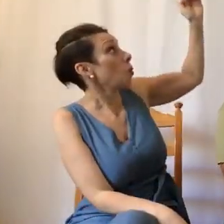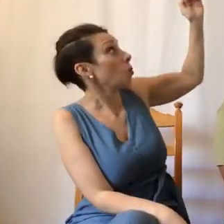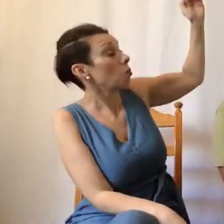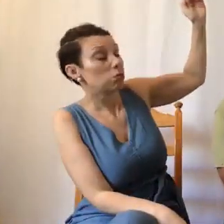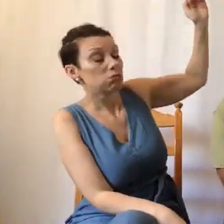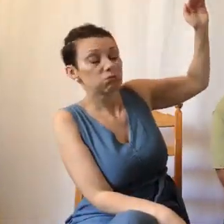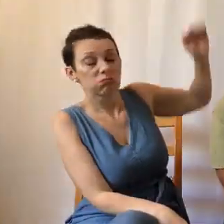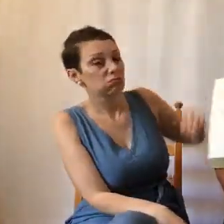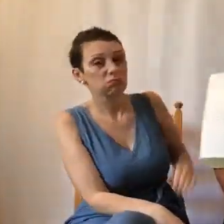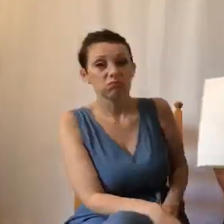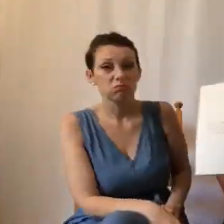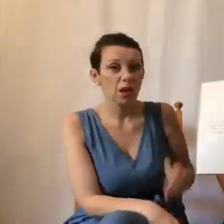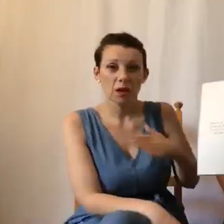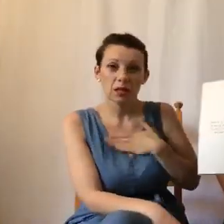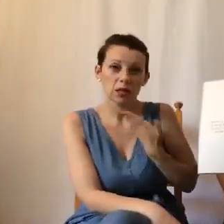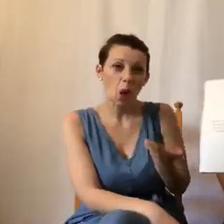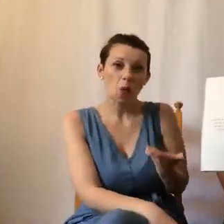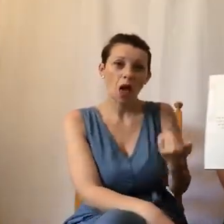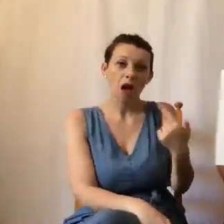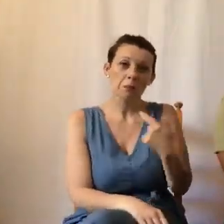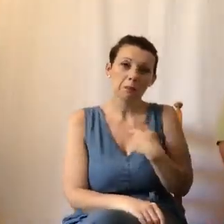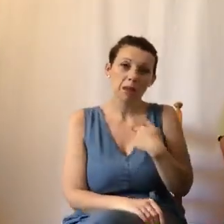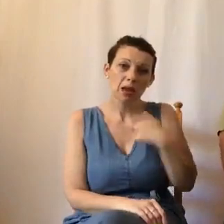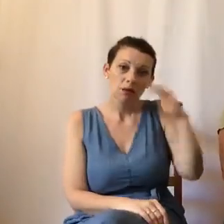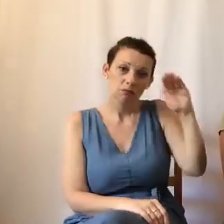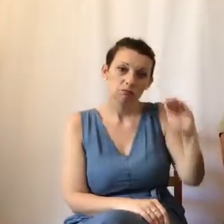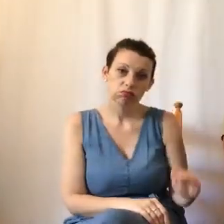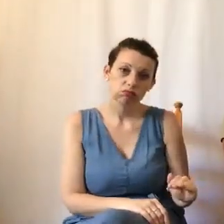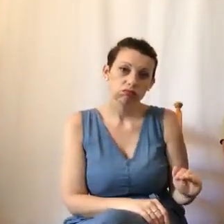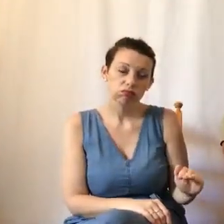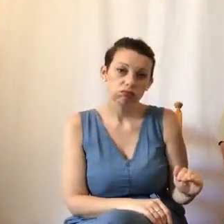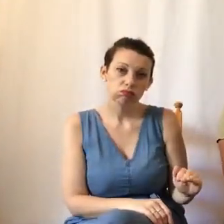Here's the boy. He's quite small compared to Woblin.